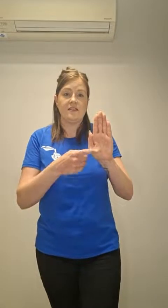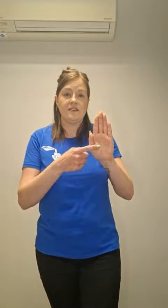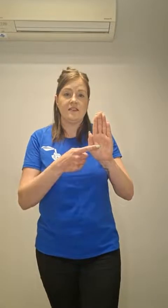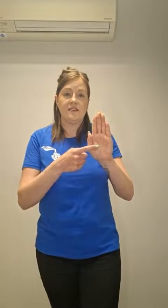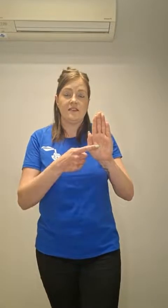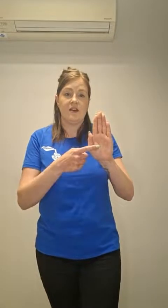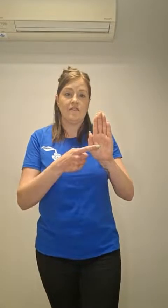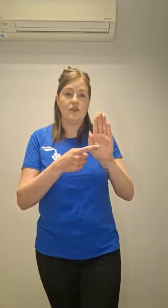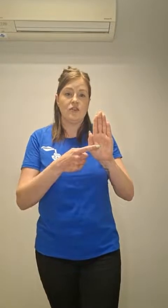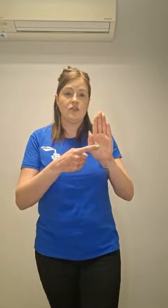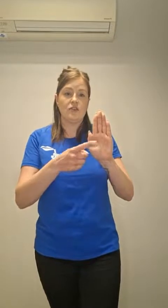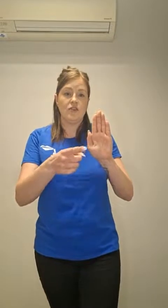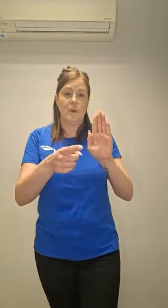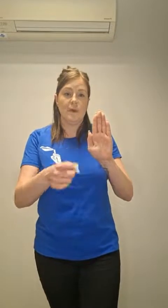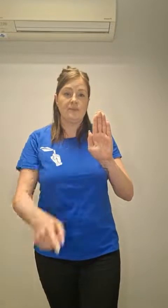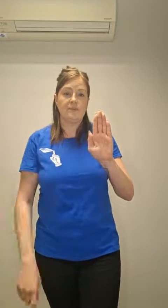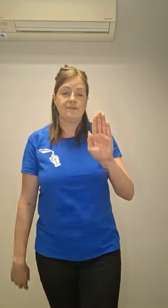so the sign for stop.